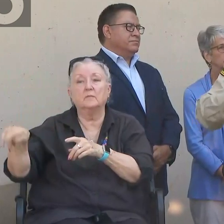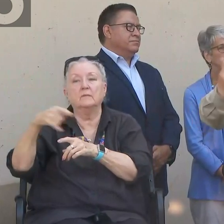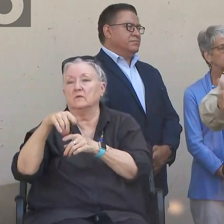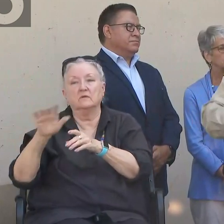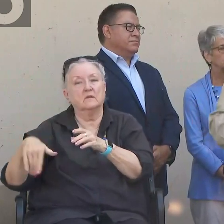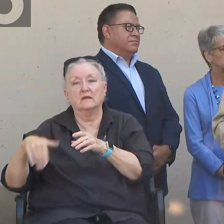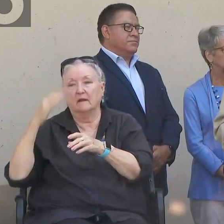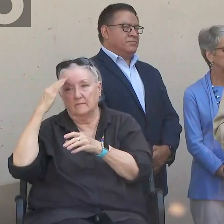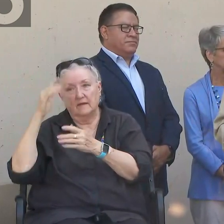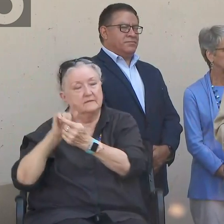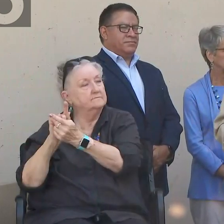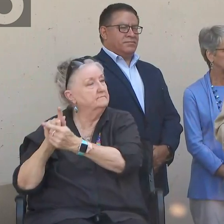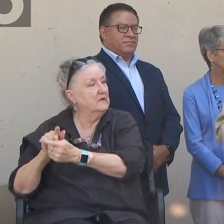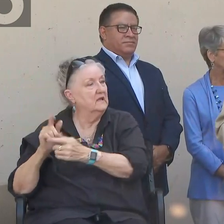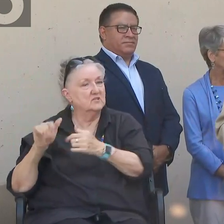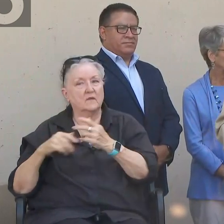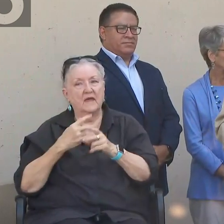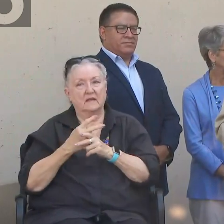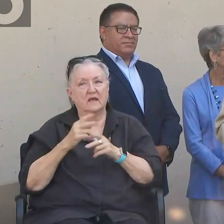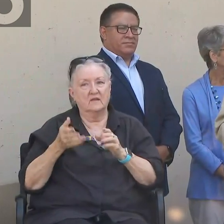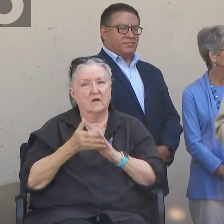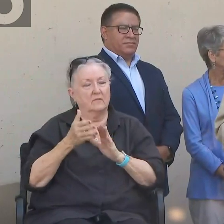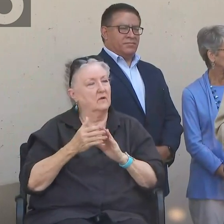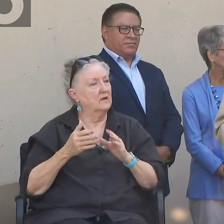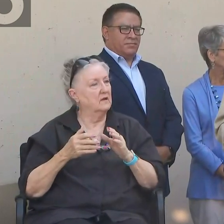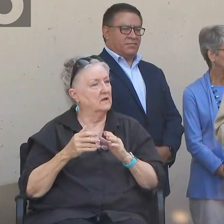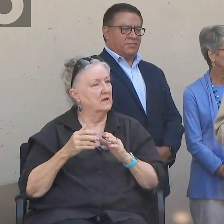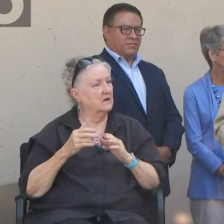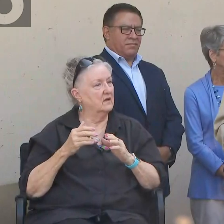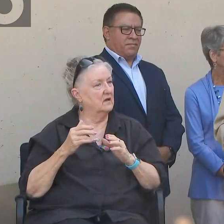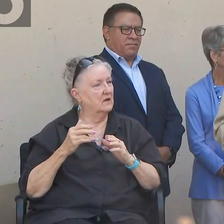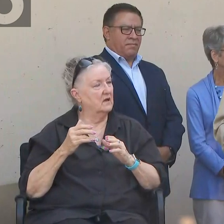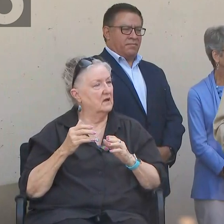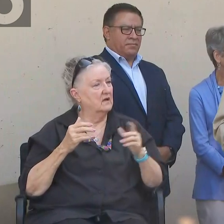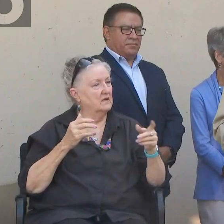people you wouldn't know, and it's that type of operation.